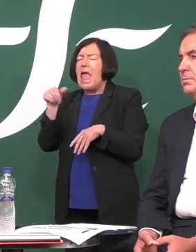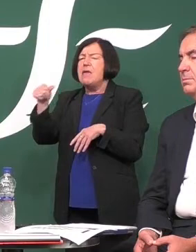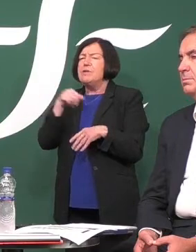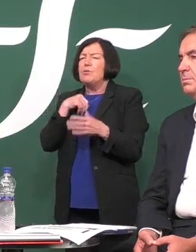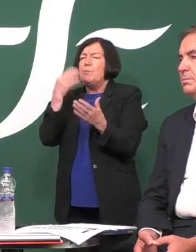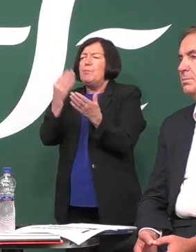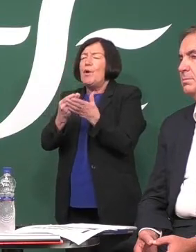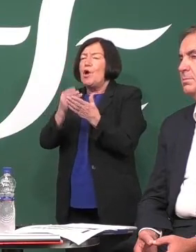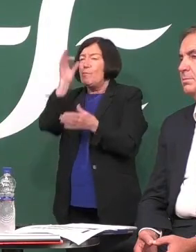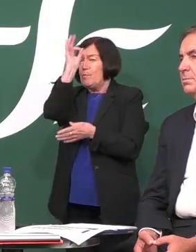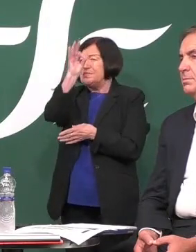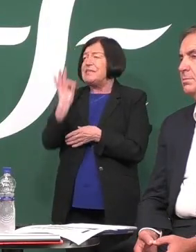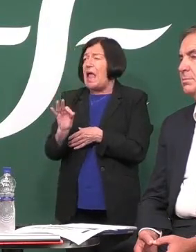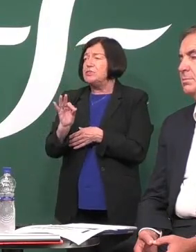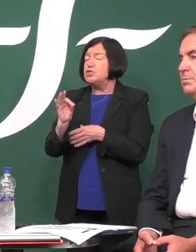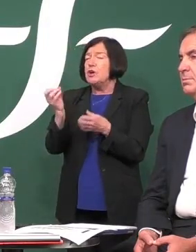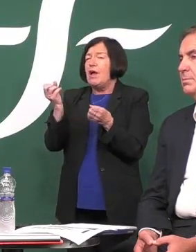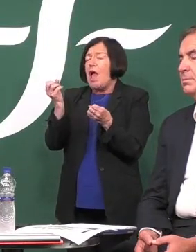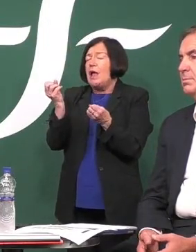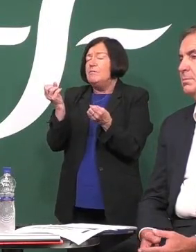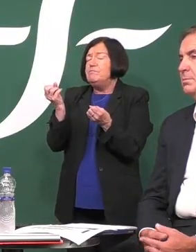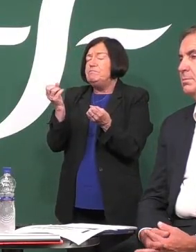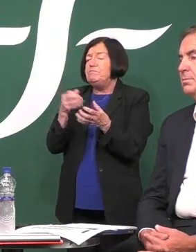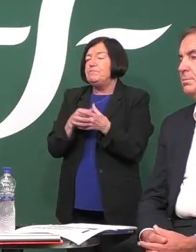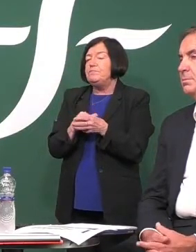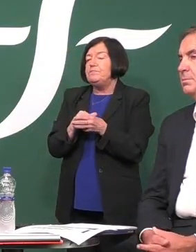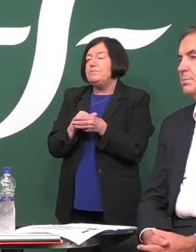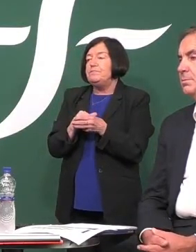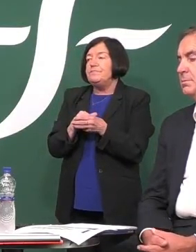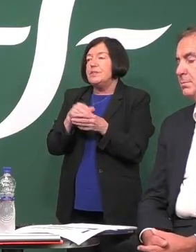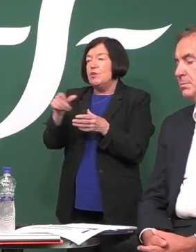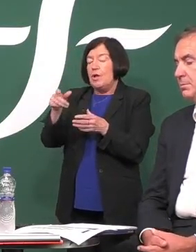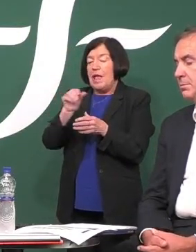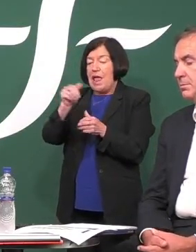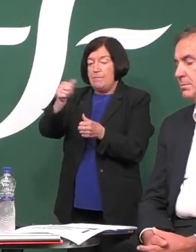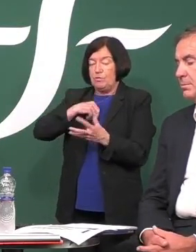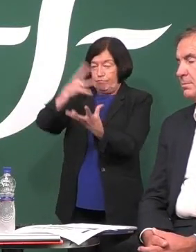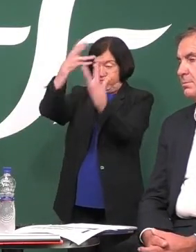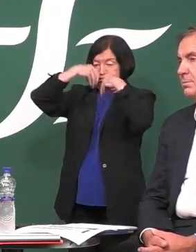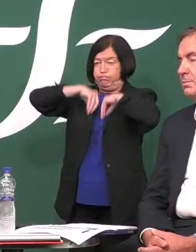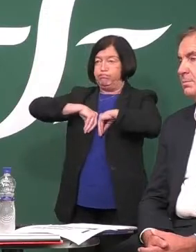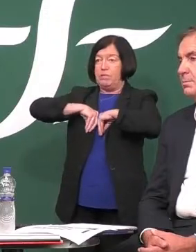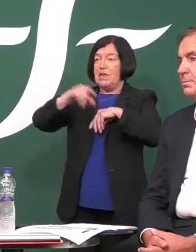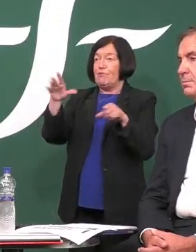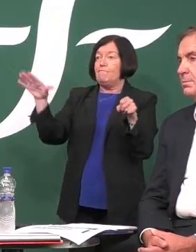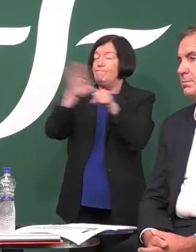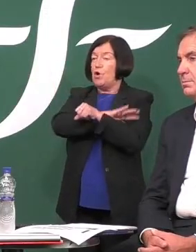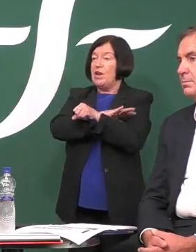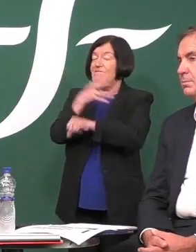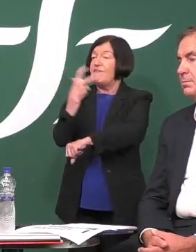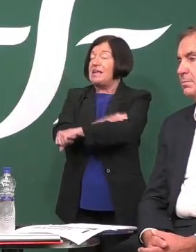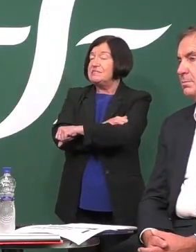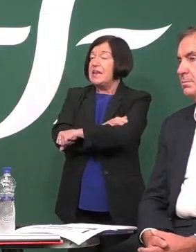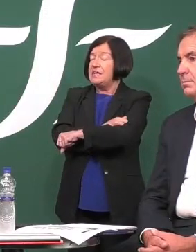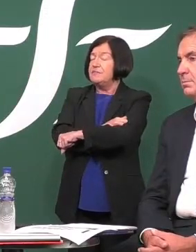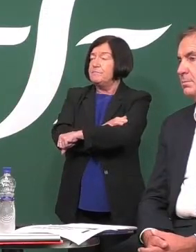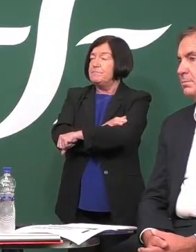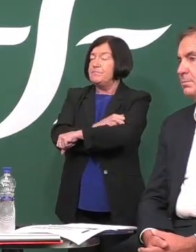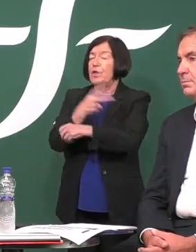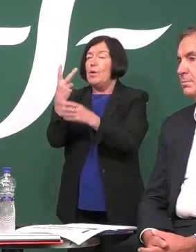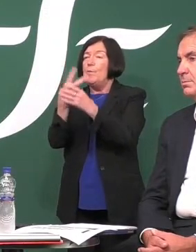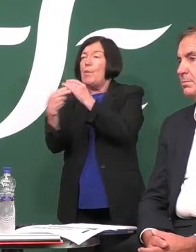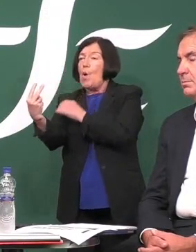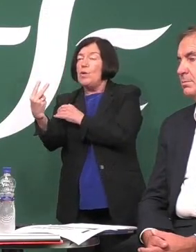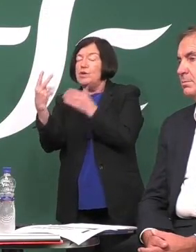put a percentage figure on how much likely you are to contract COVID if you're fully vaccinated,